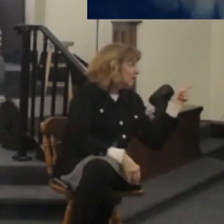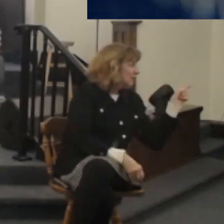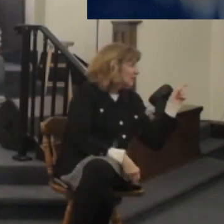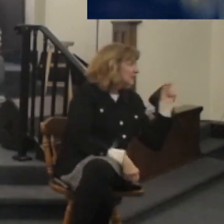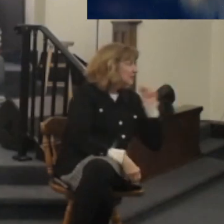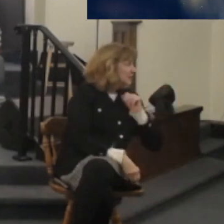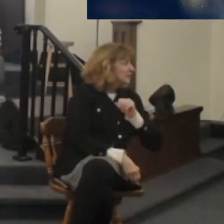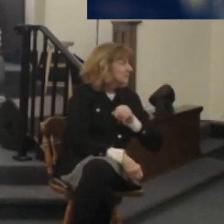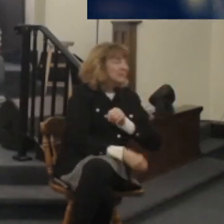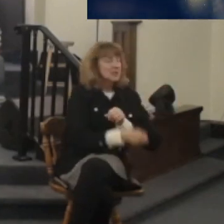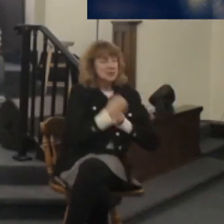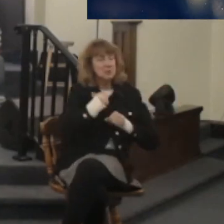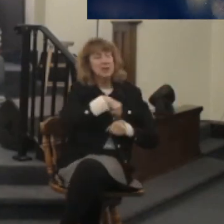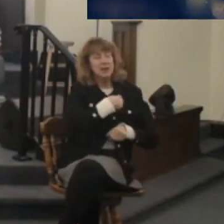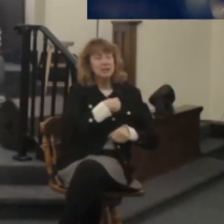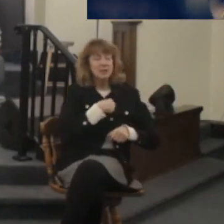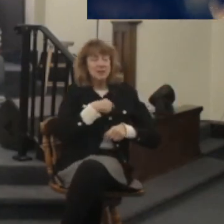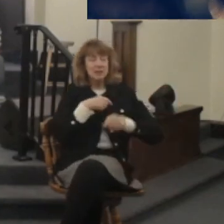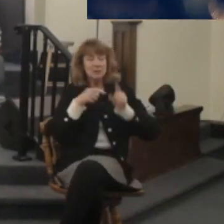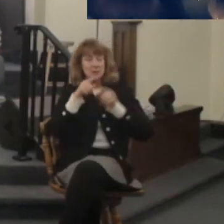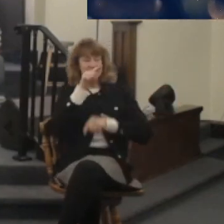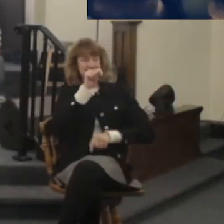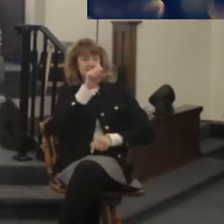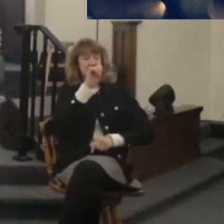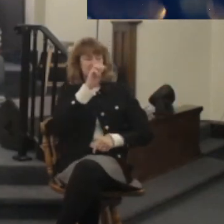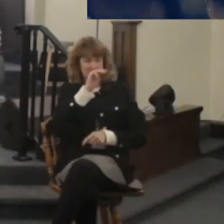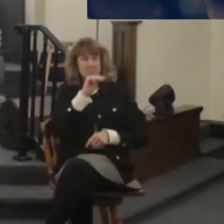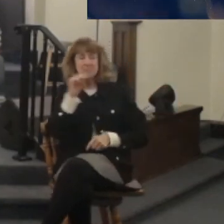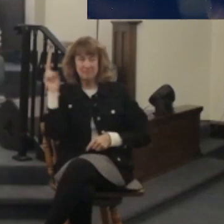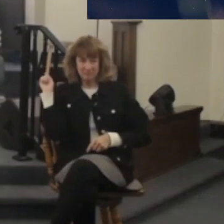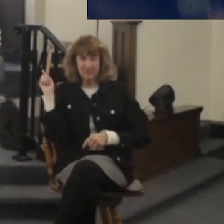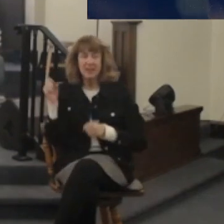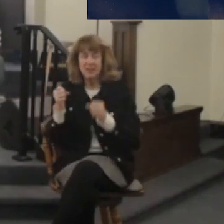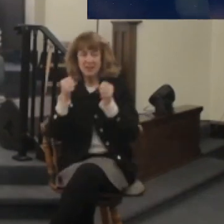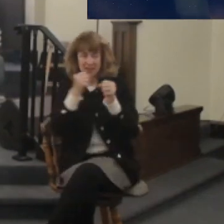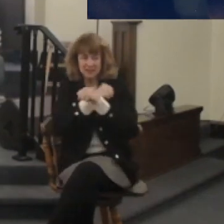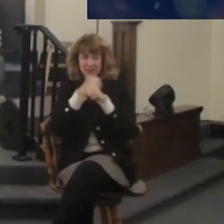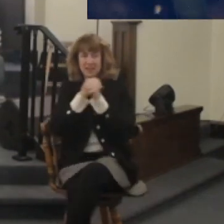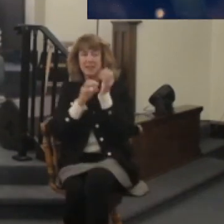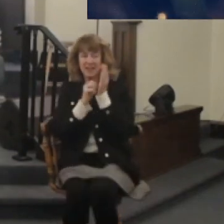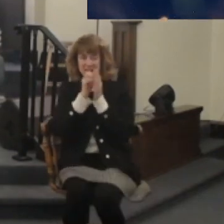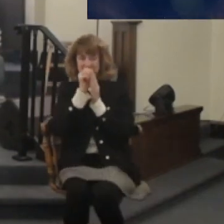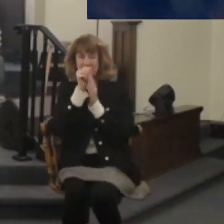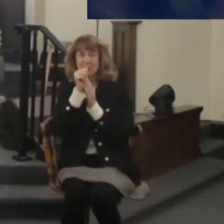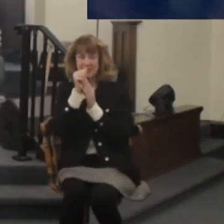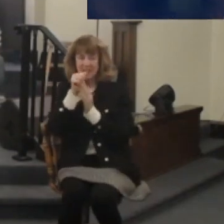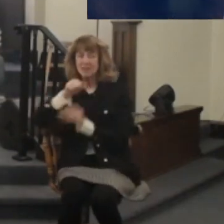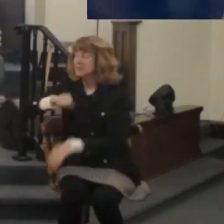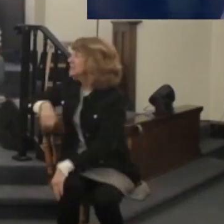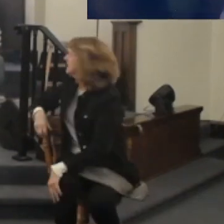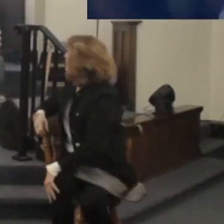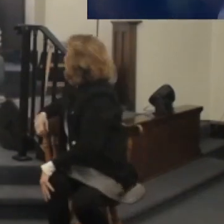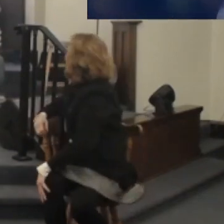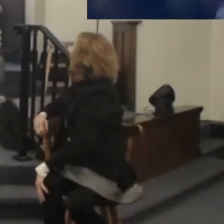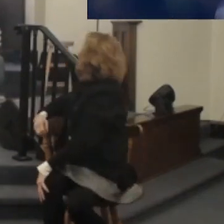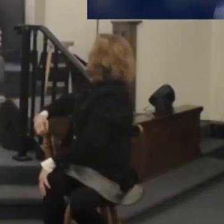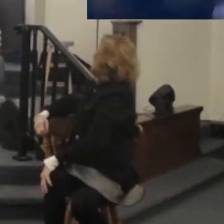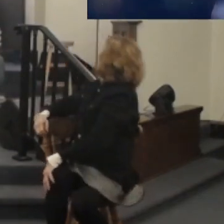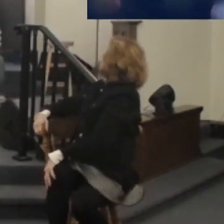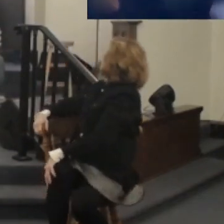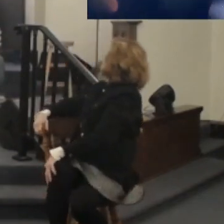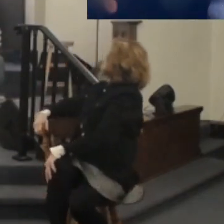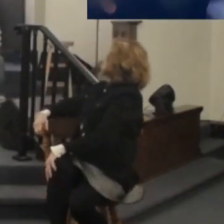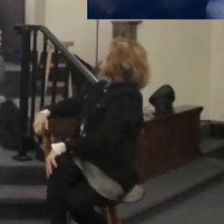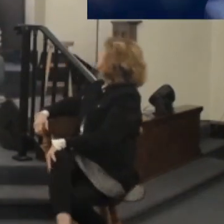So we have a gentleman named Tim who is fighting cancer. He's on chemo. I'm sure there's probably...